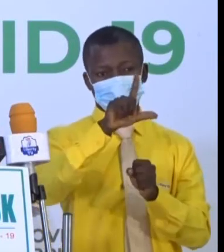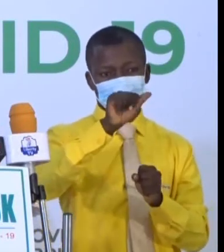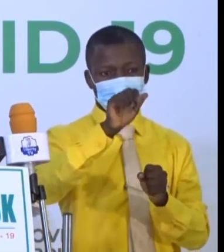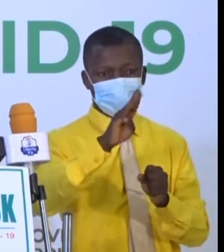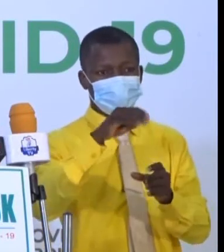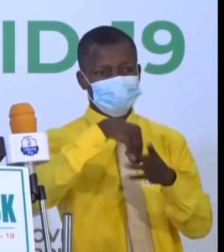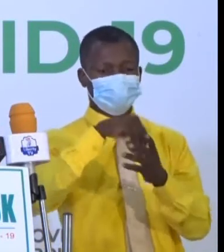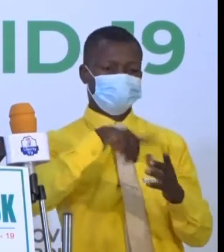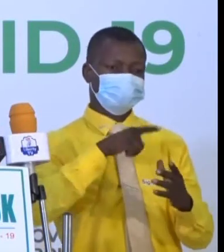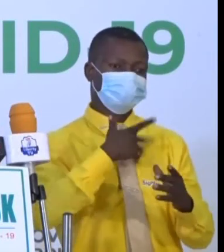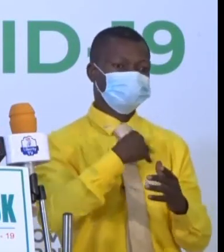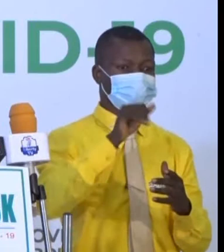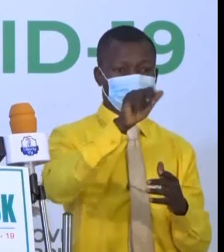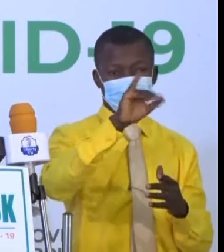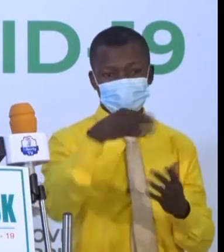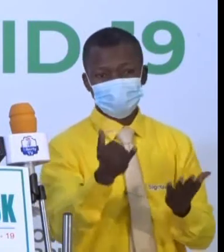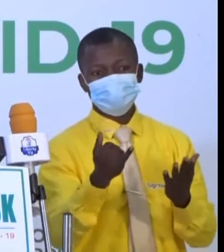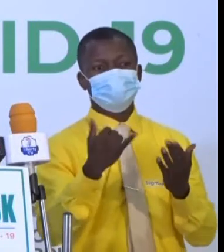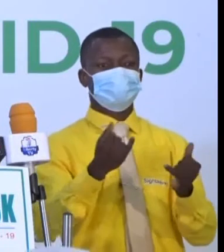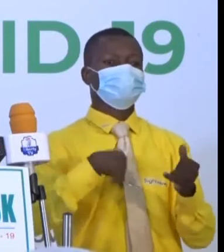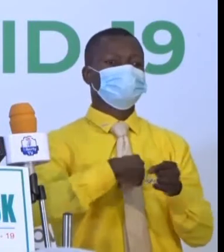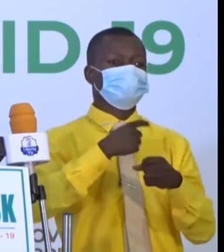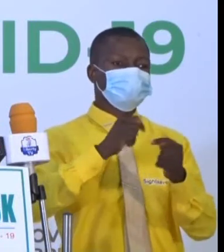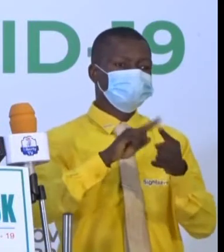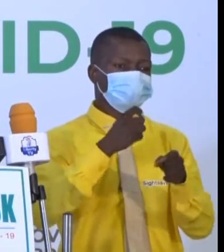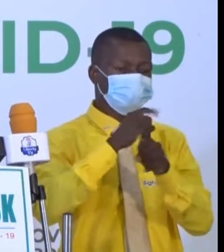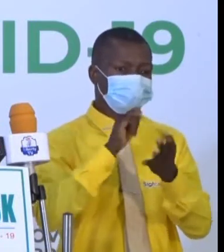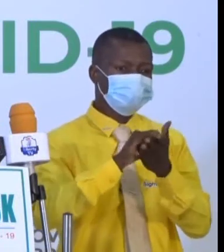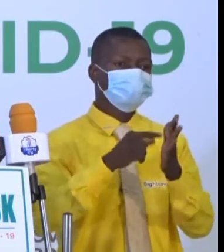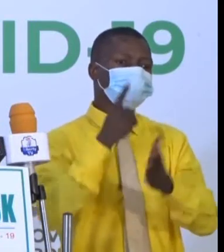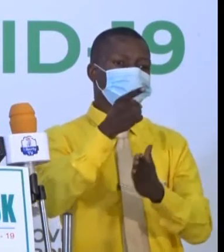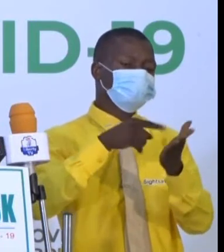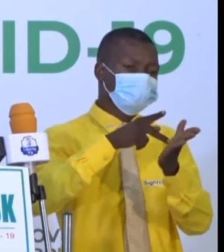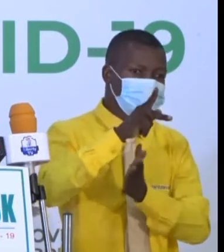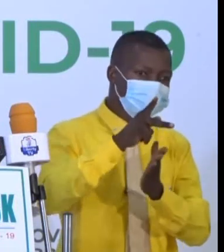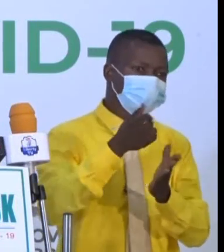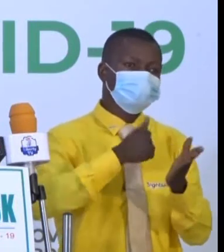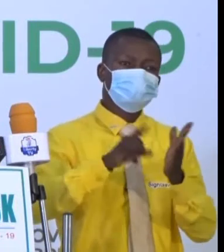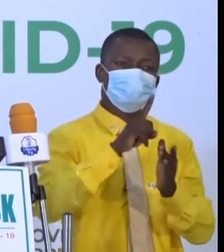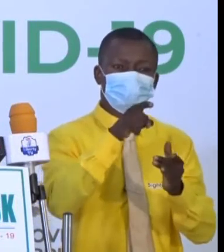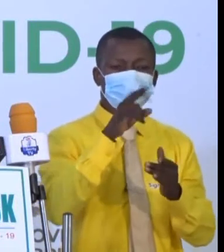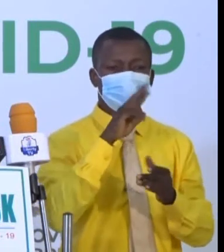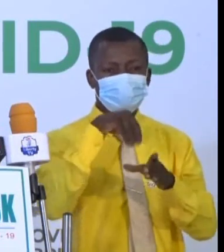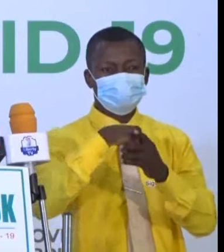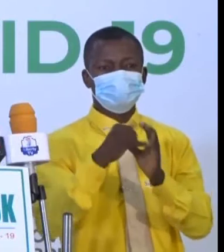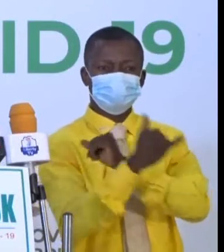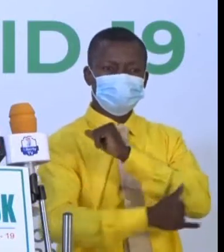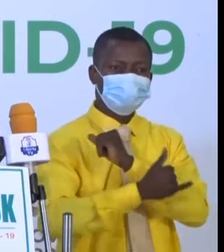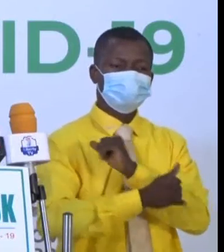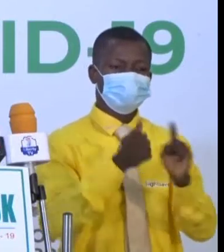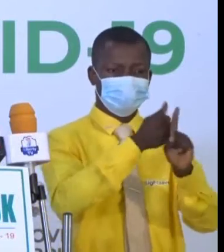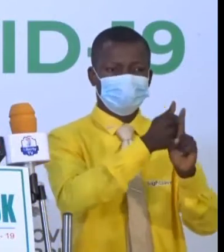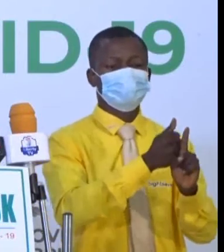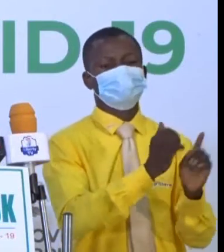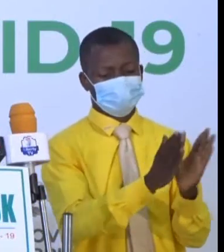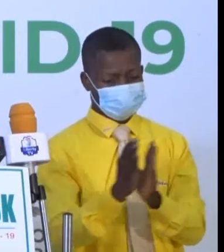made arrangements with these laboratories to make sure that when you pay, wherever you are in the country, they will arrange for a sample